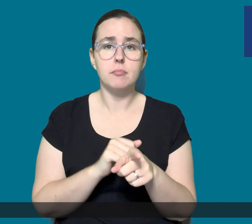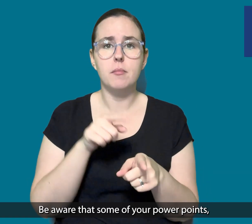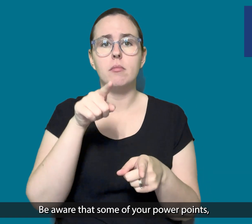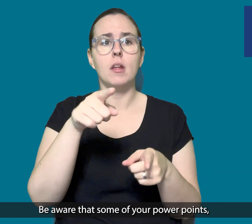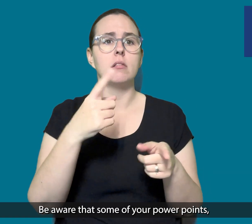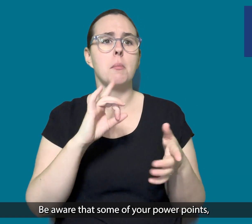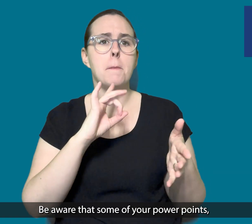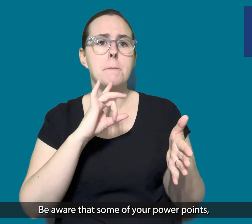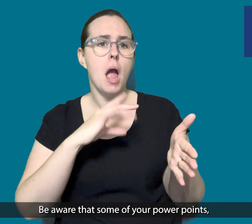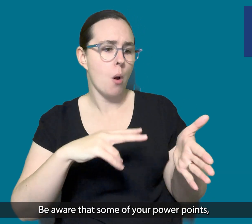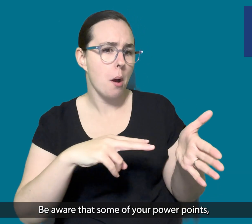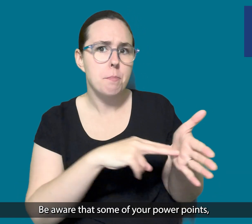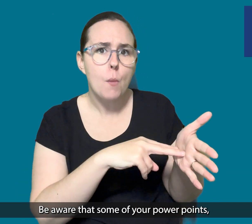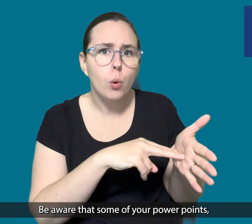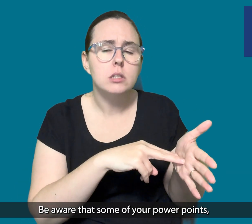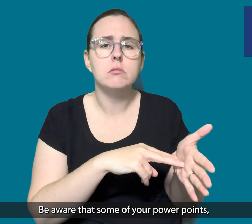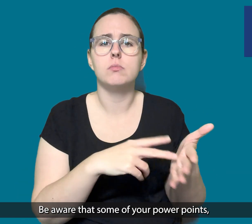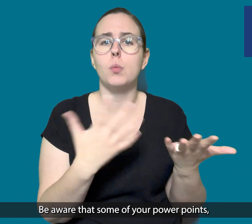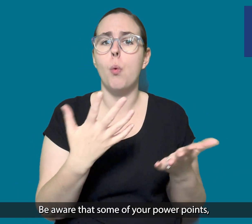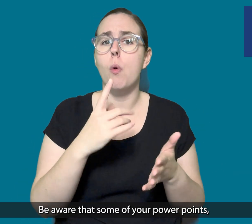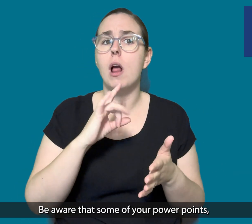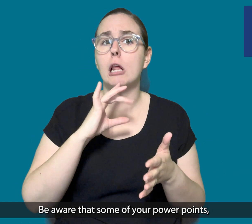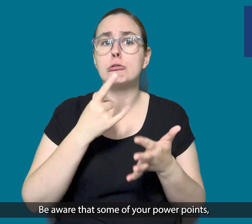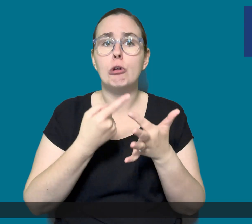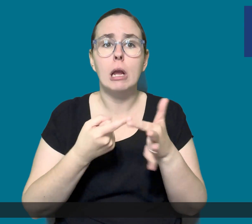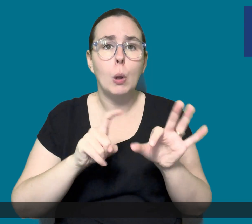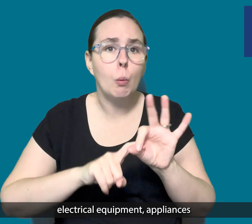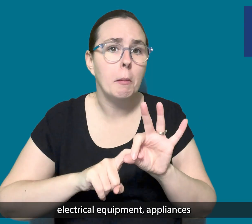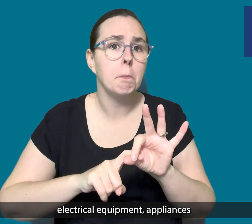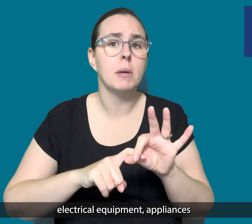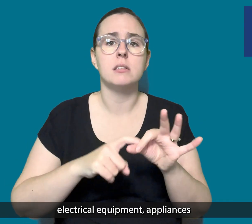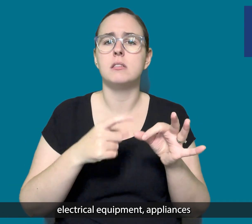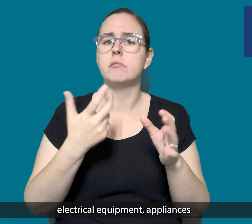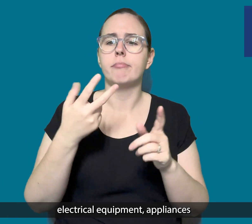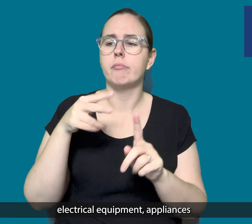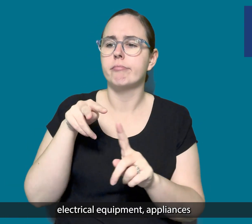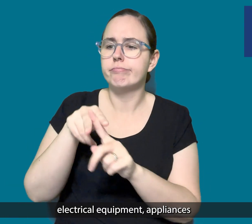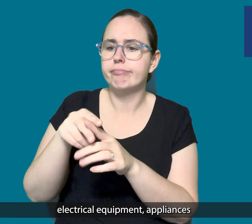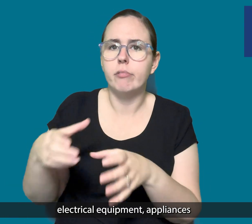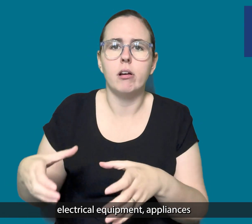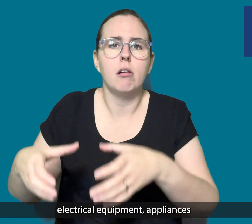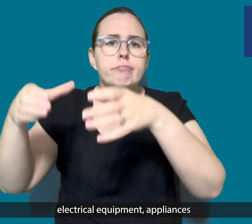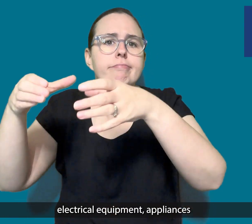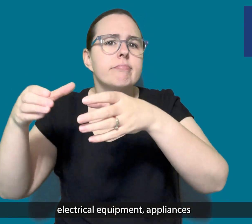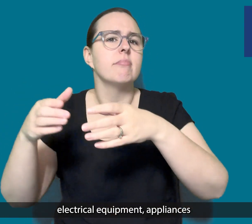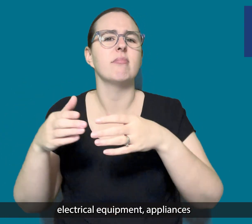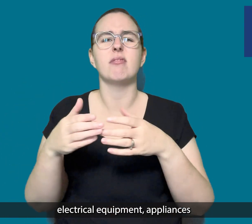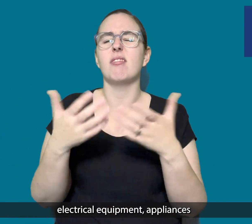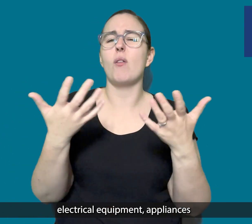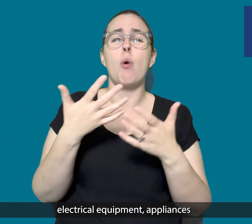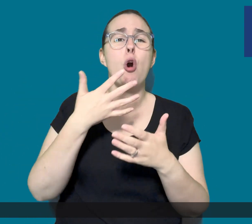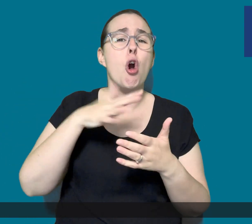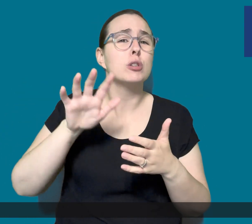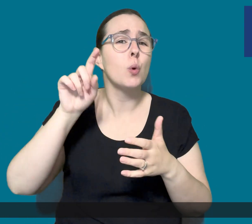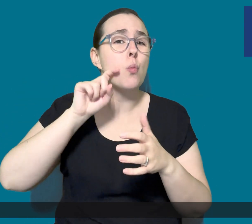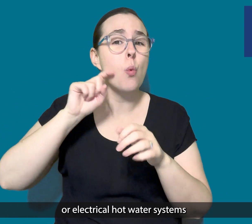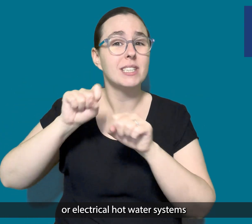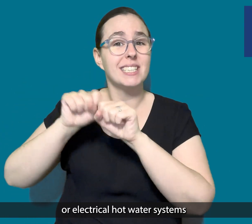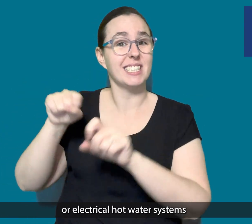Be aware that some of your power points, electrical equipment, appliances, or